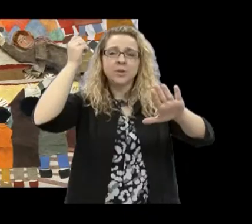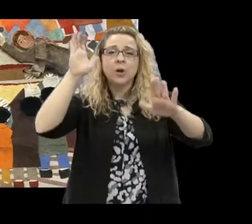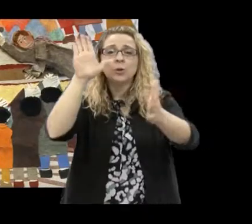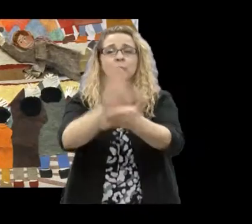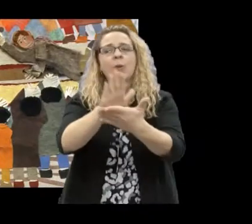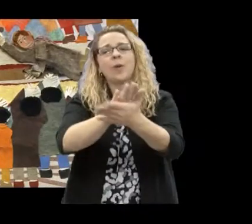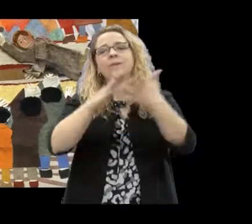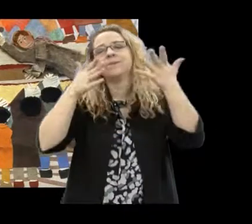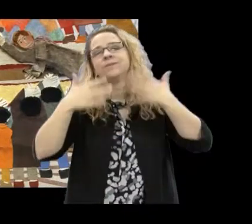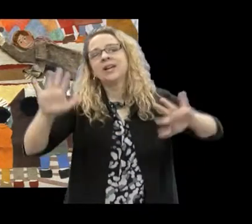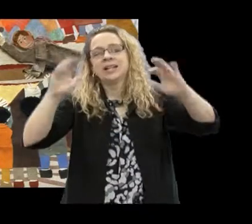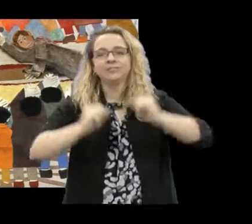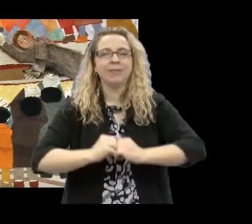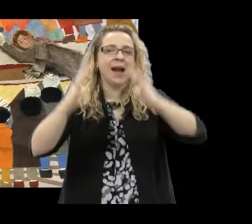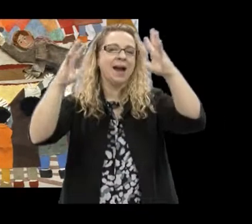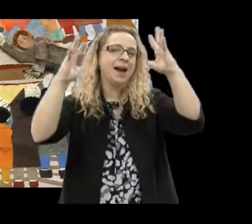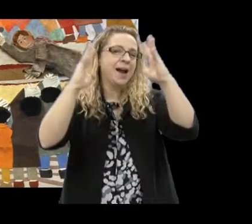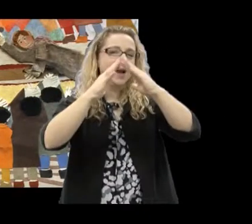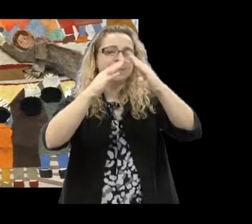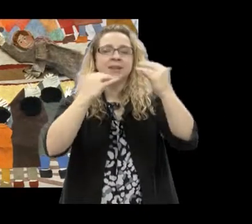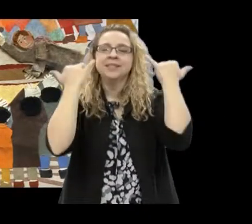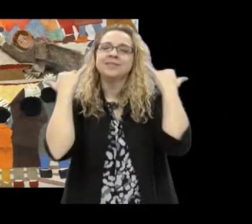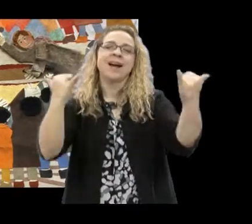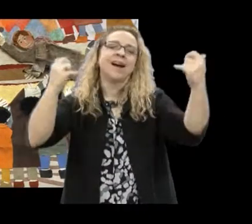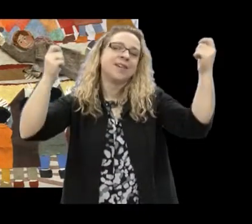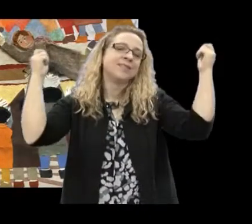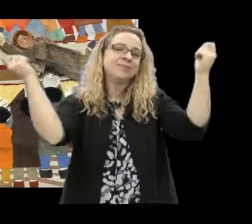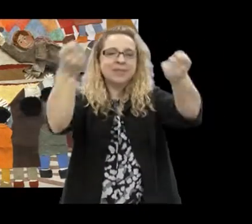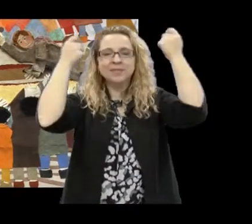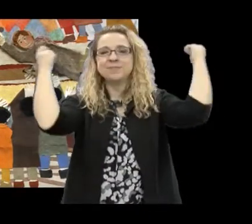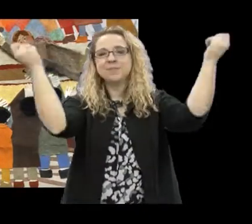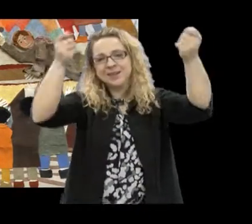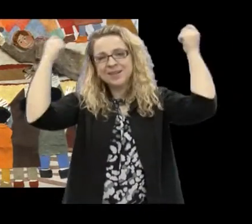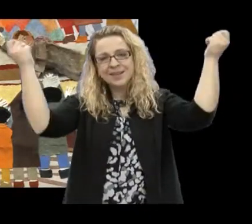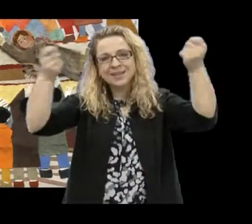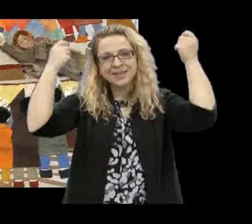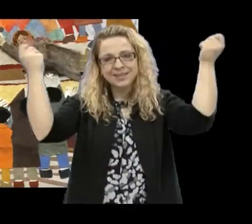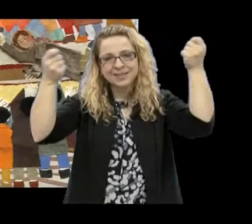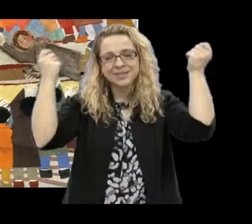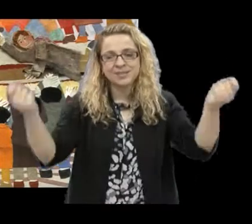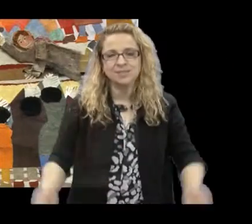Our school was finished. It was time to celebrate.